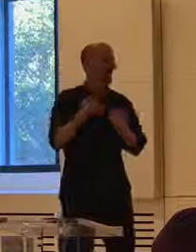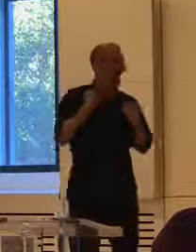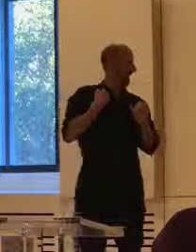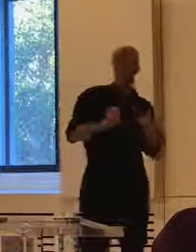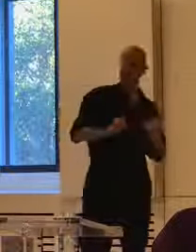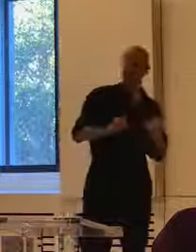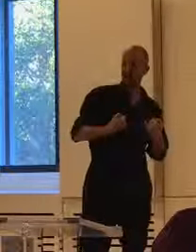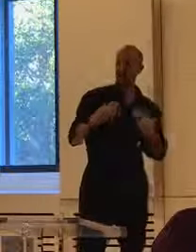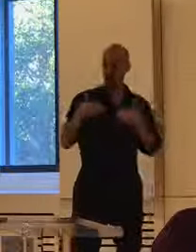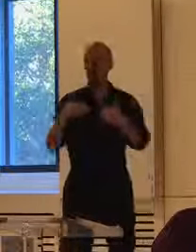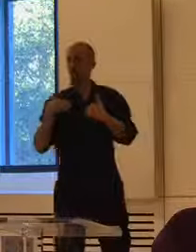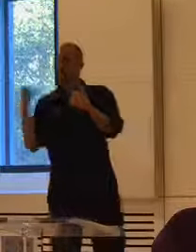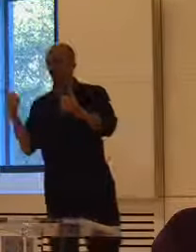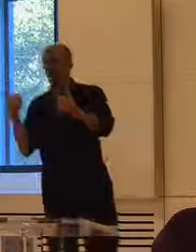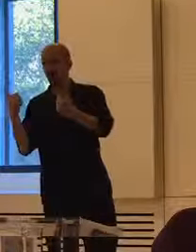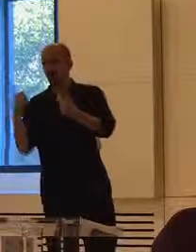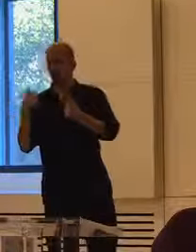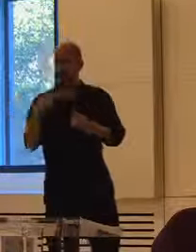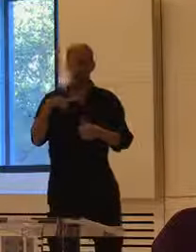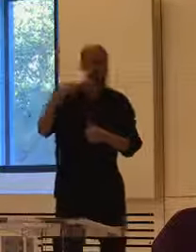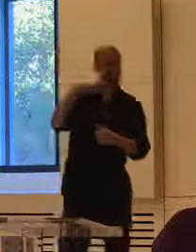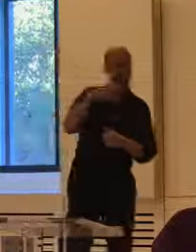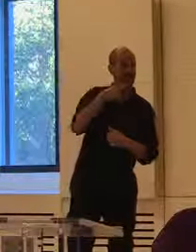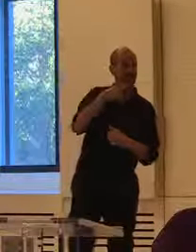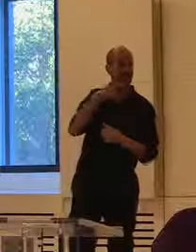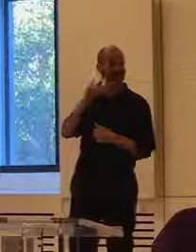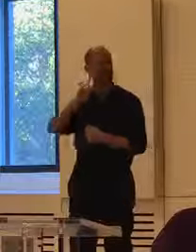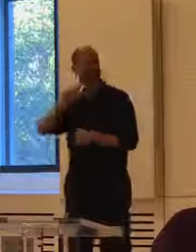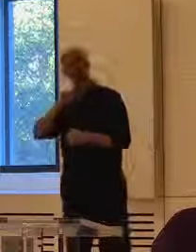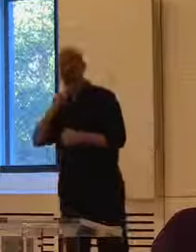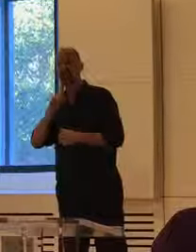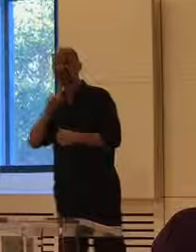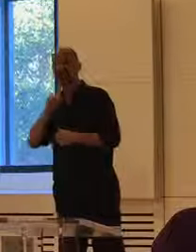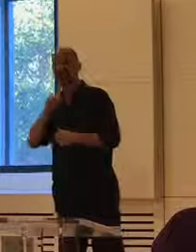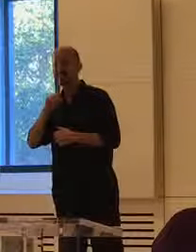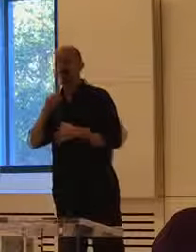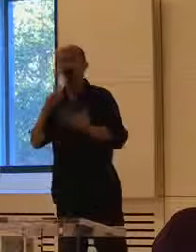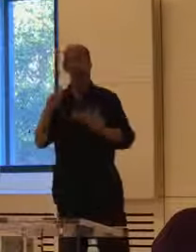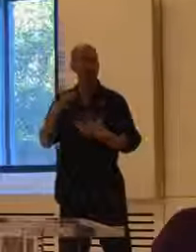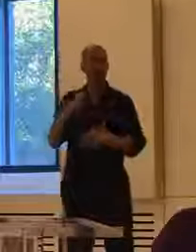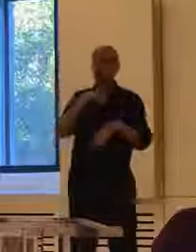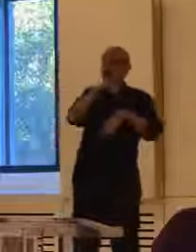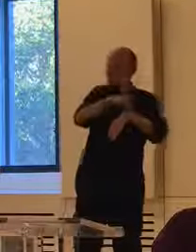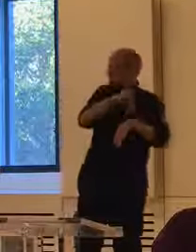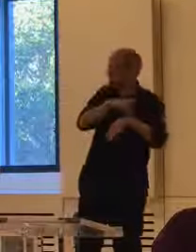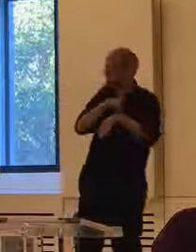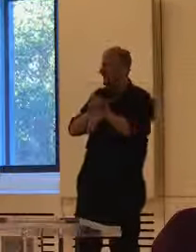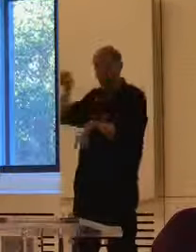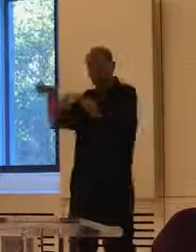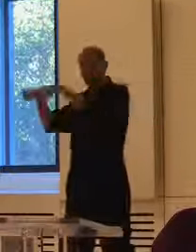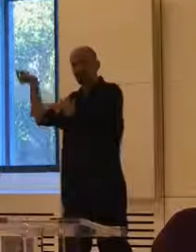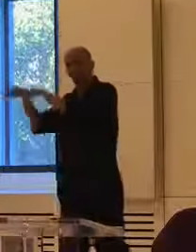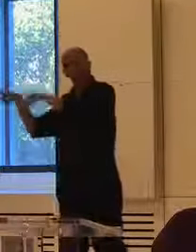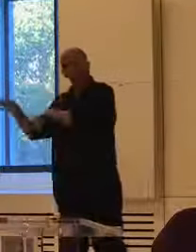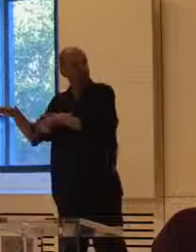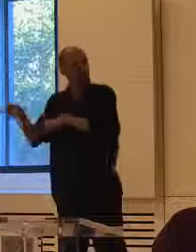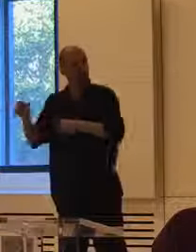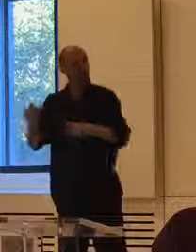between illness and well-being. So deaf people, hearing people, doctors, patients,